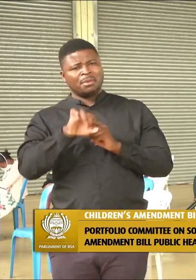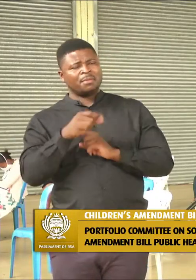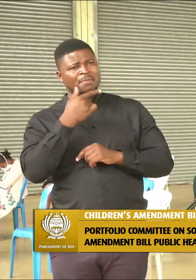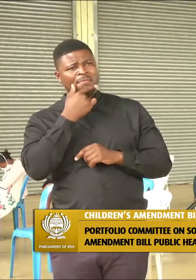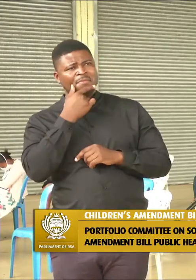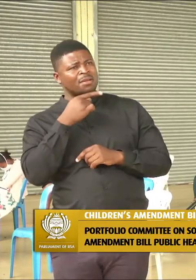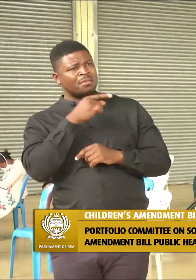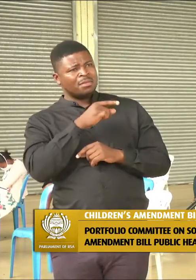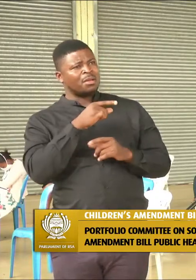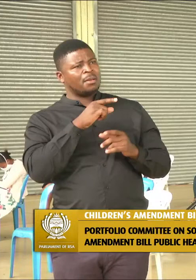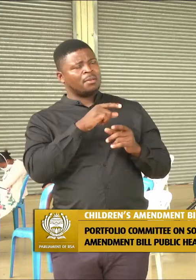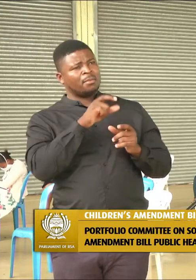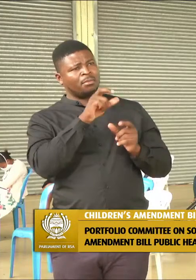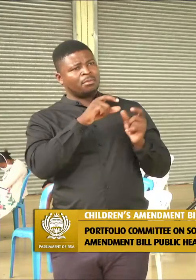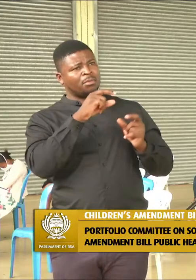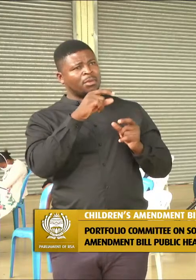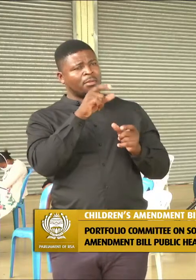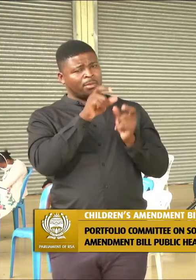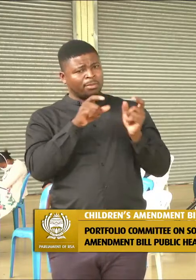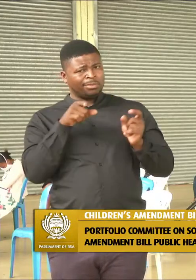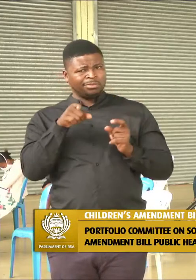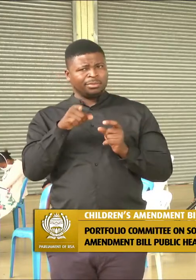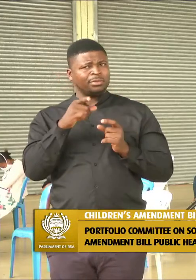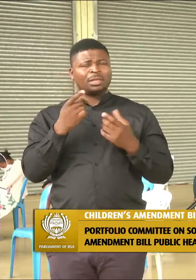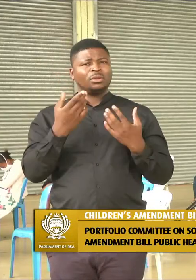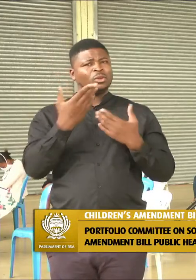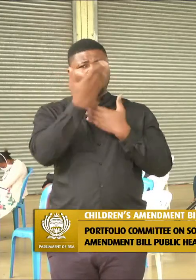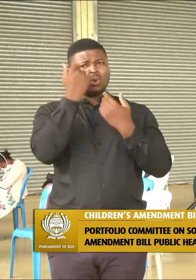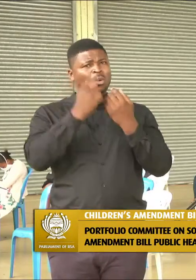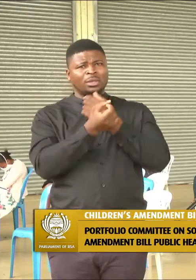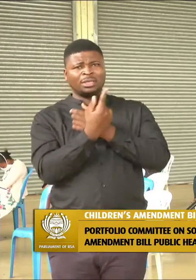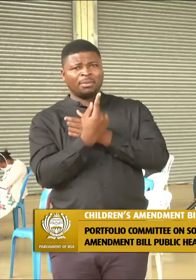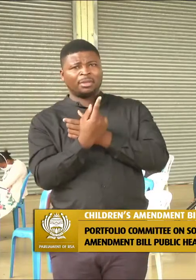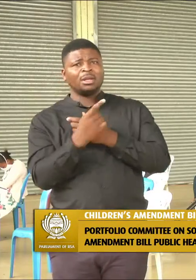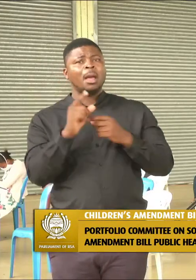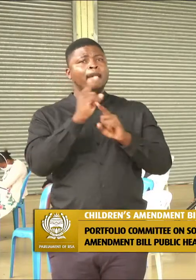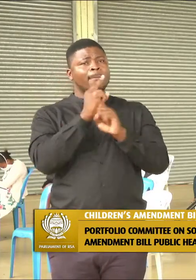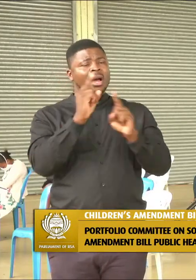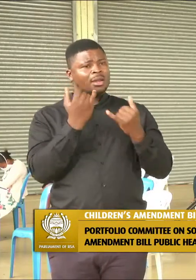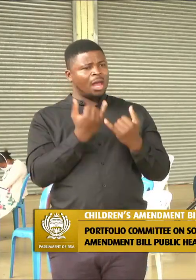abajeziswa abantu abenza lezi zinto. If that accusation